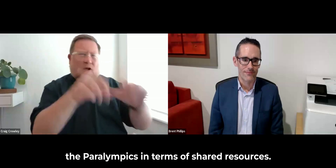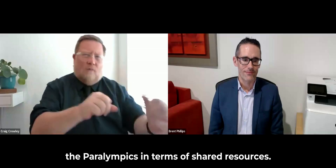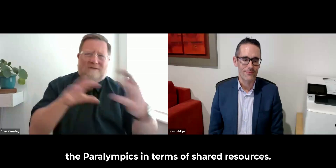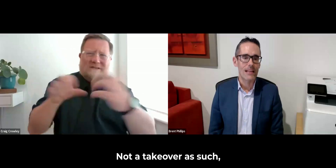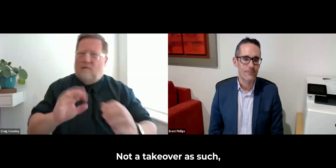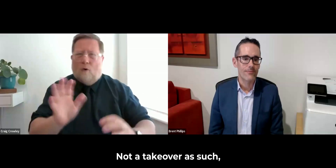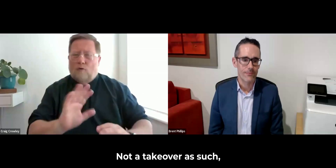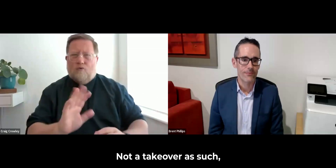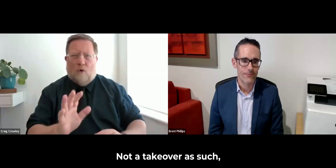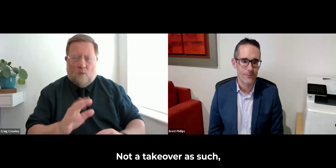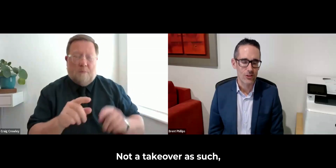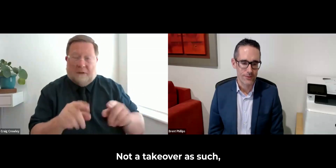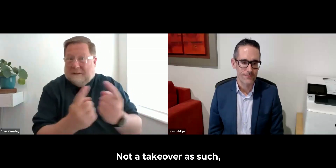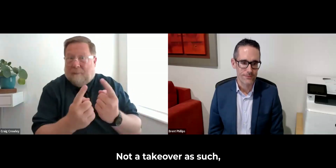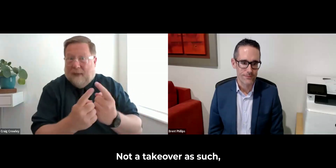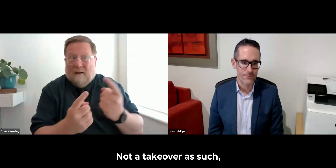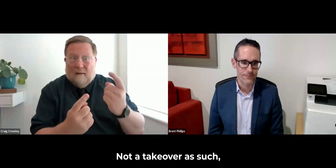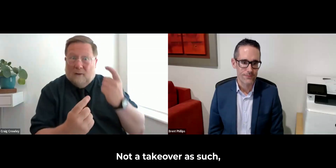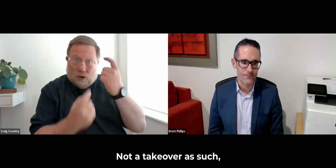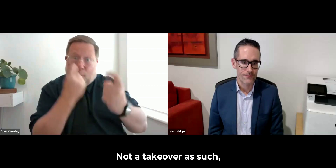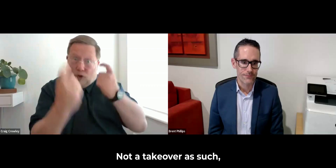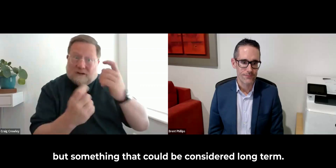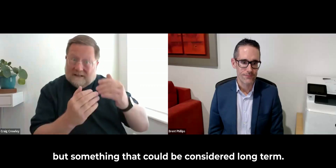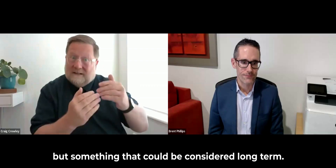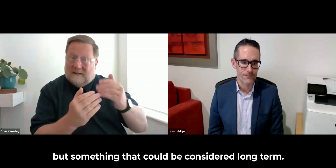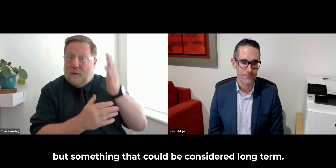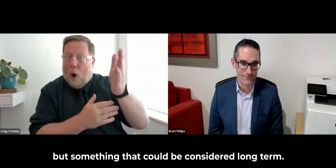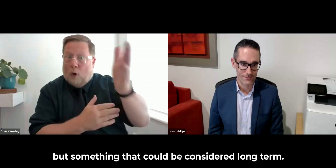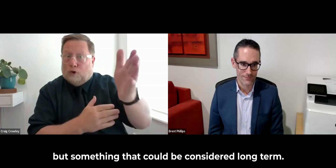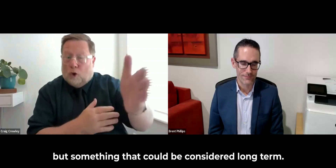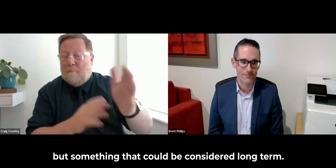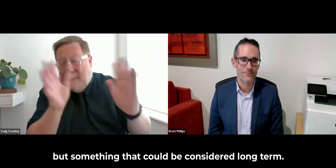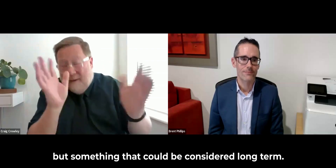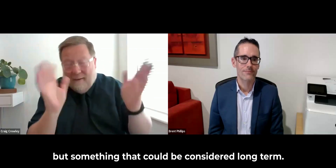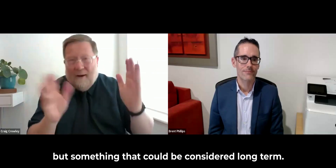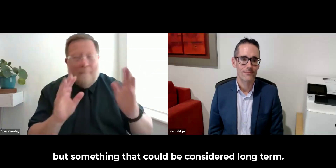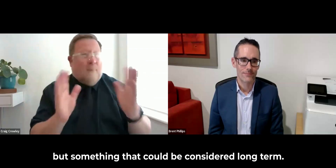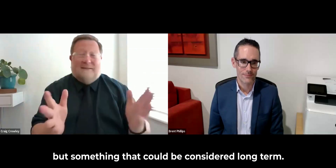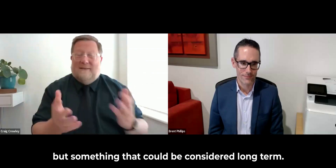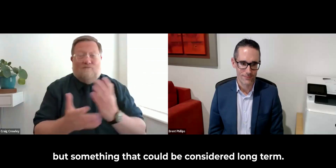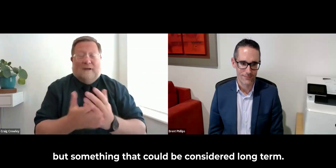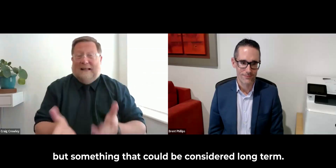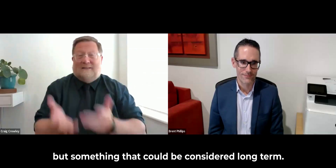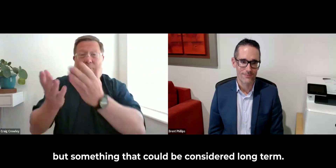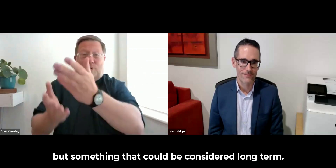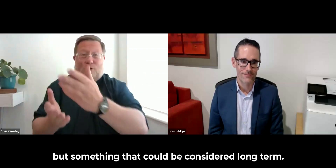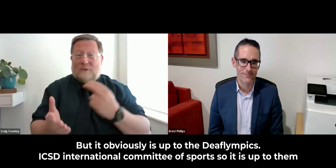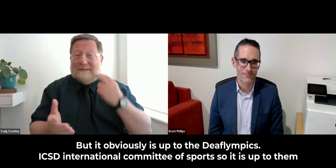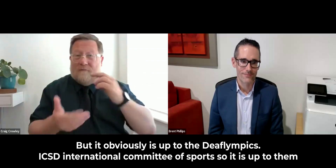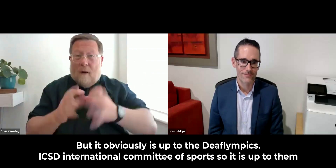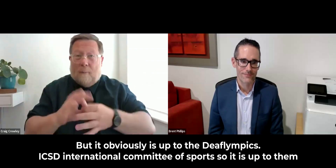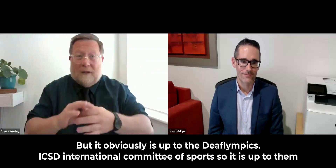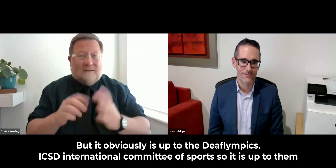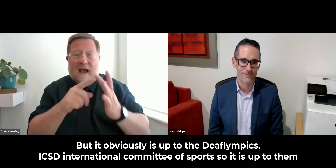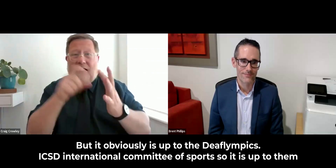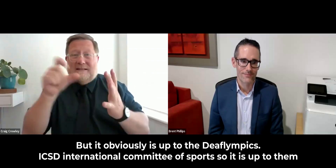resources, not a takeover as such, but something that could be considered long term. But it obviously